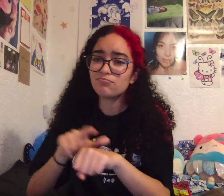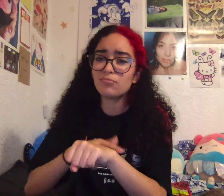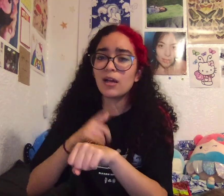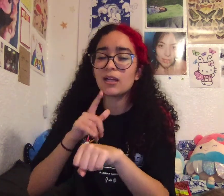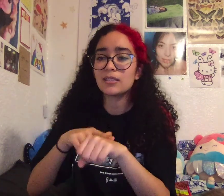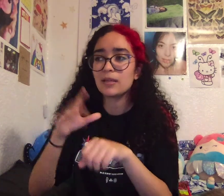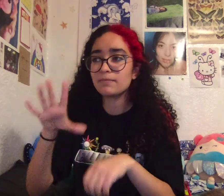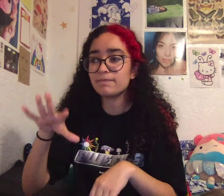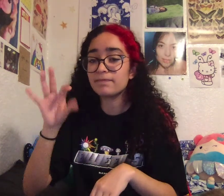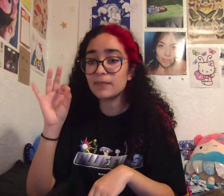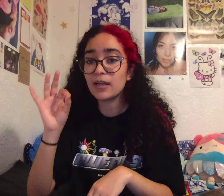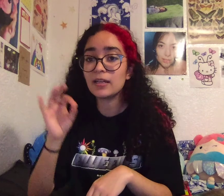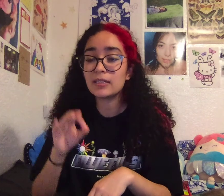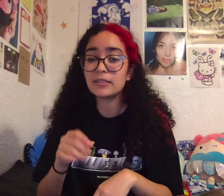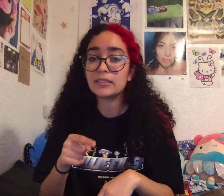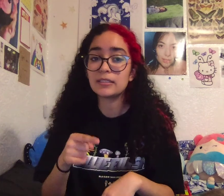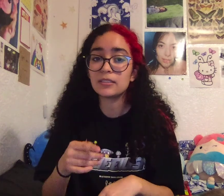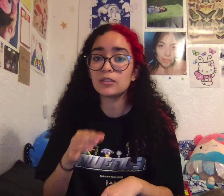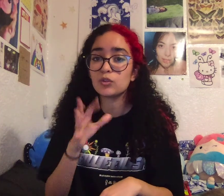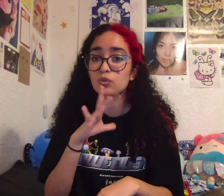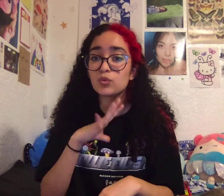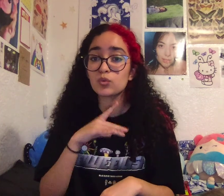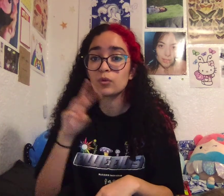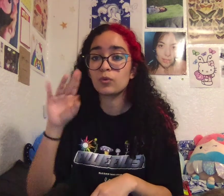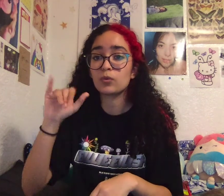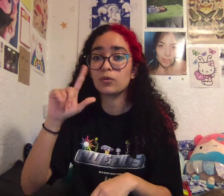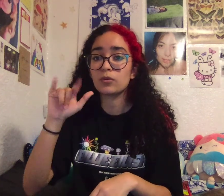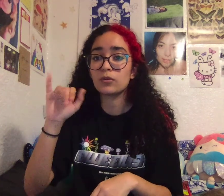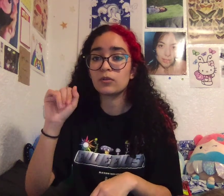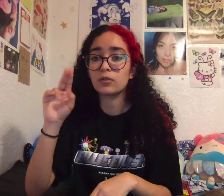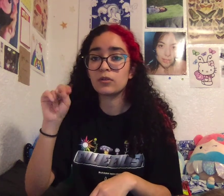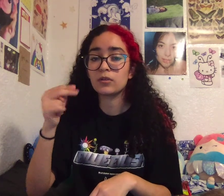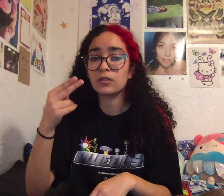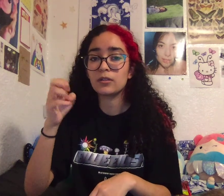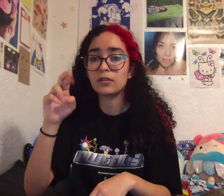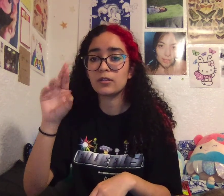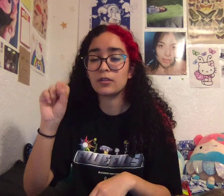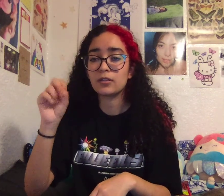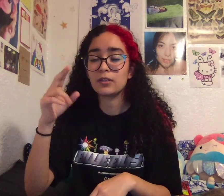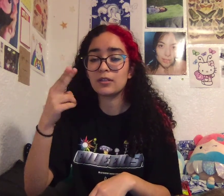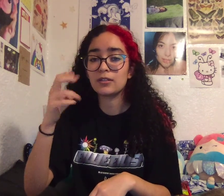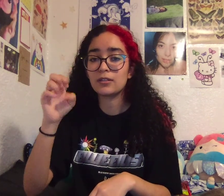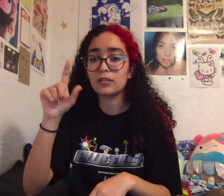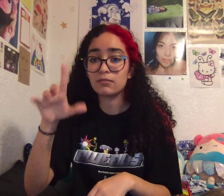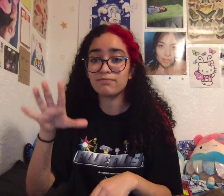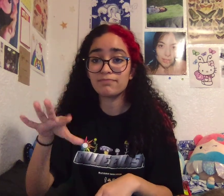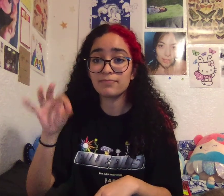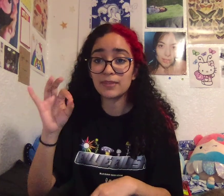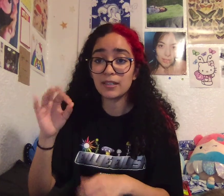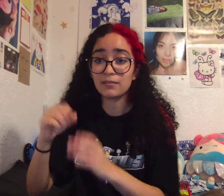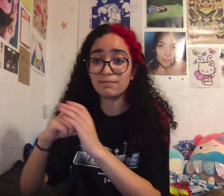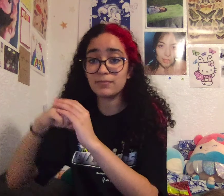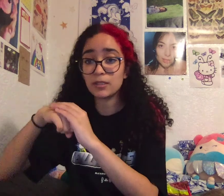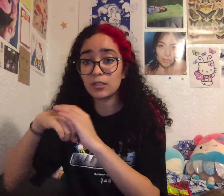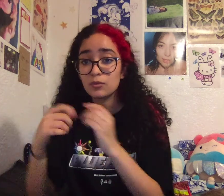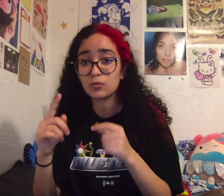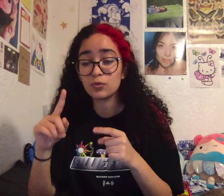Now this is neat. William Herschel discovered Uranus in 1781. It took us a long time to